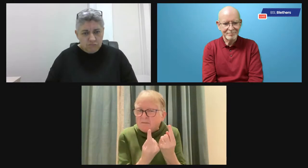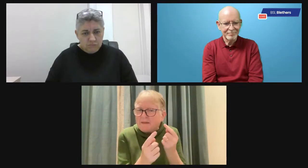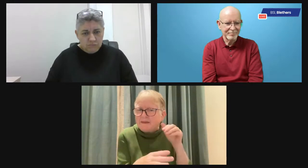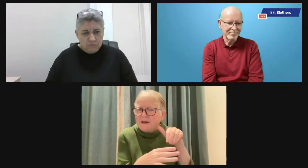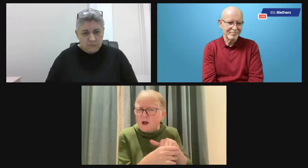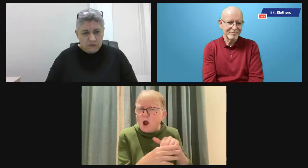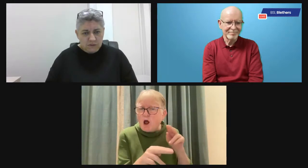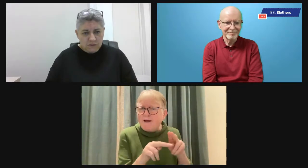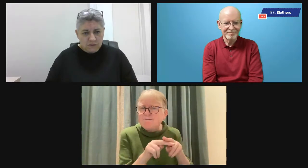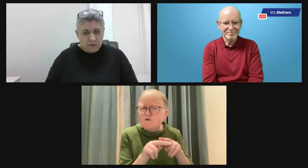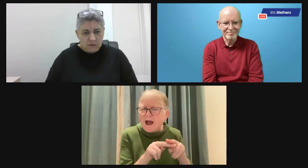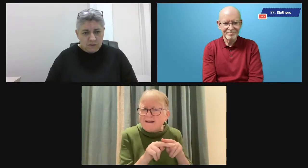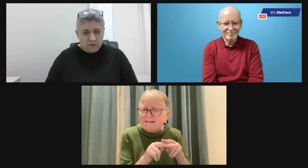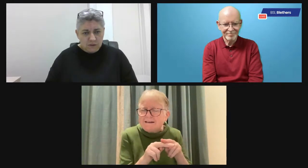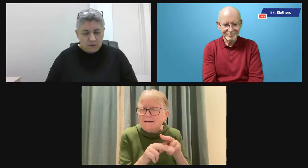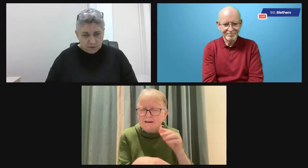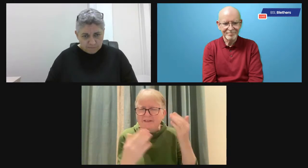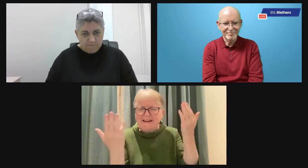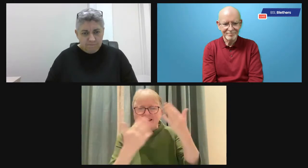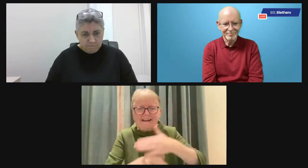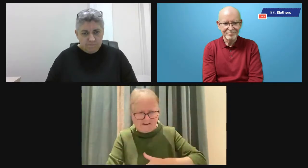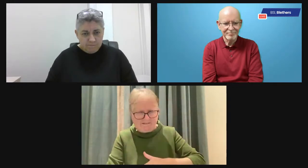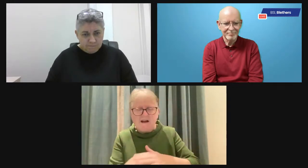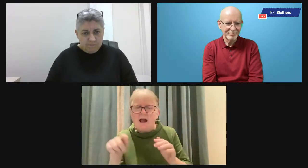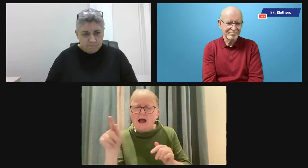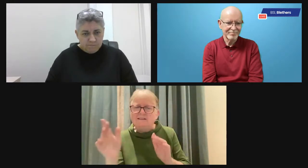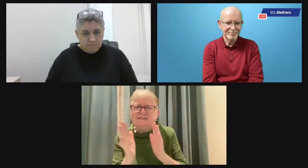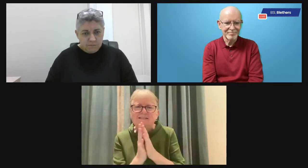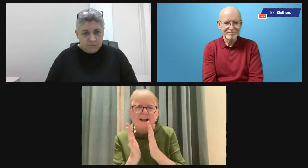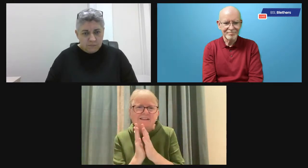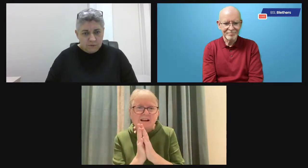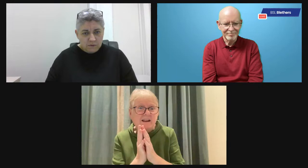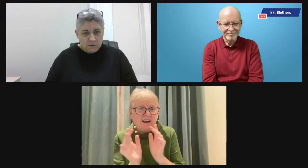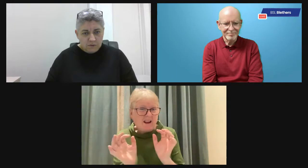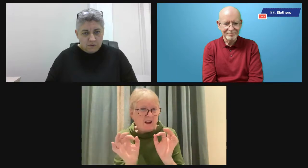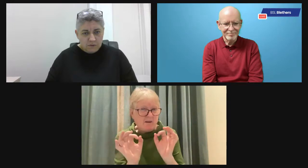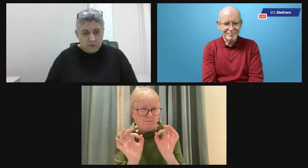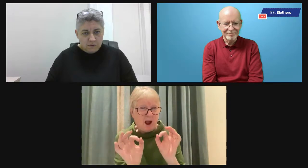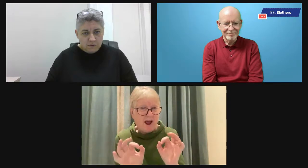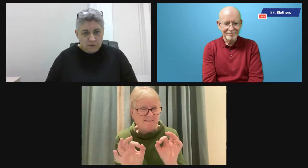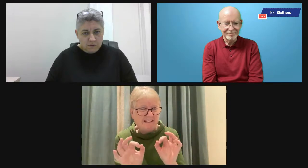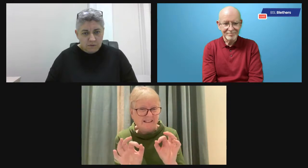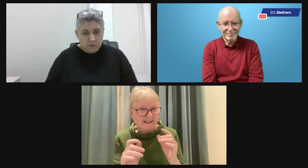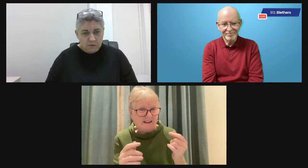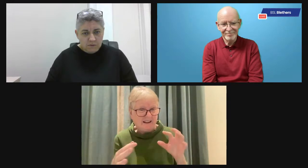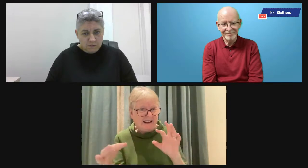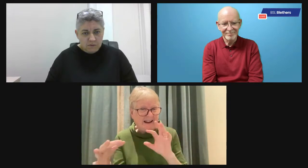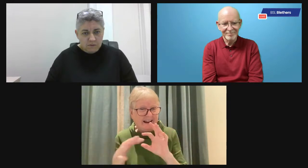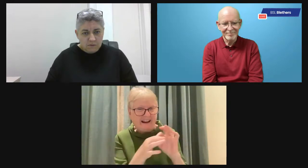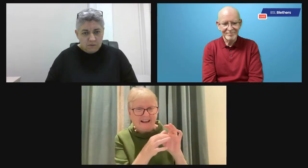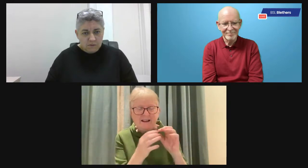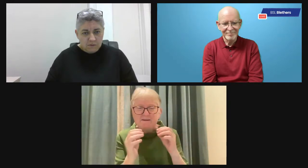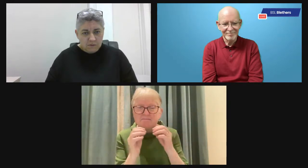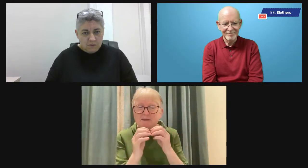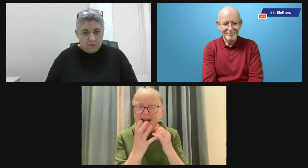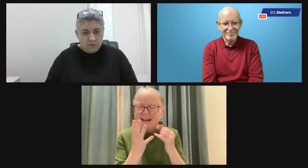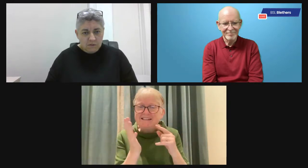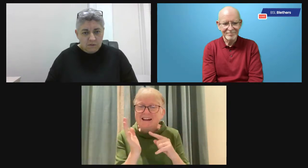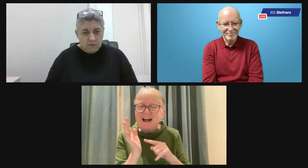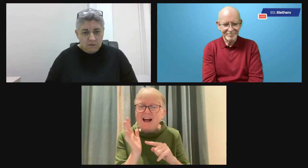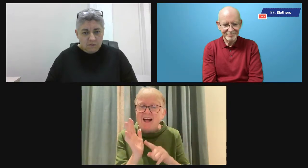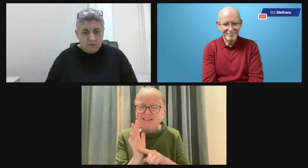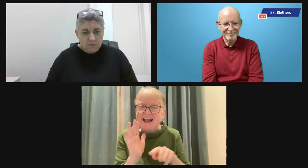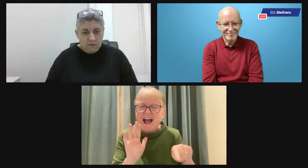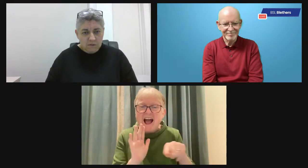is a Saturday. There's something also on the Friday night as well, and on the Sunday. So that's